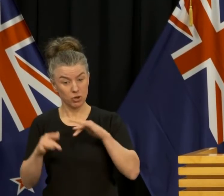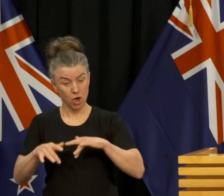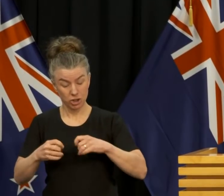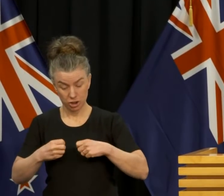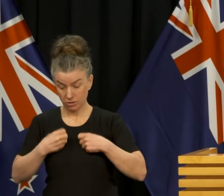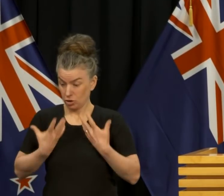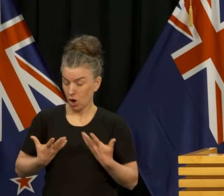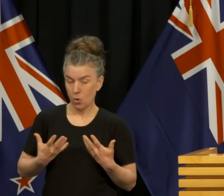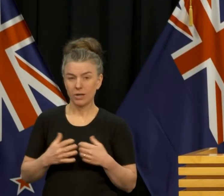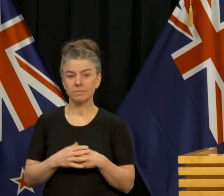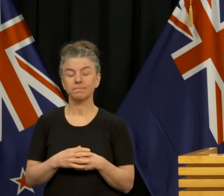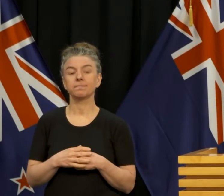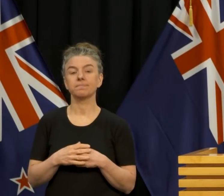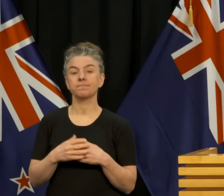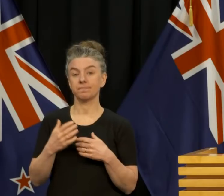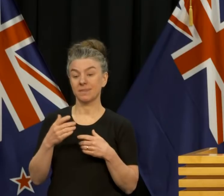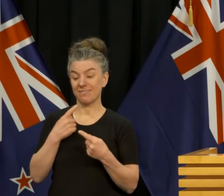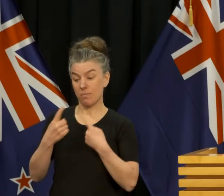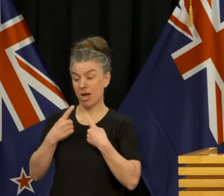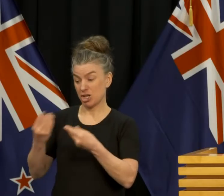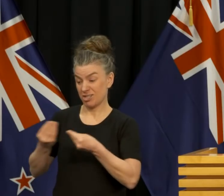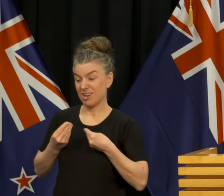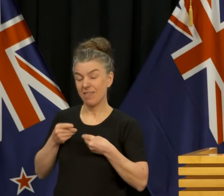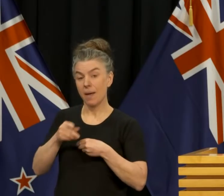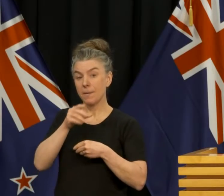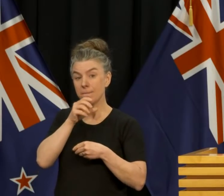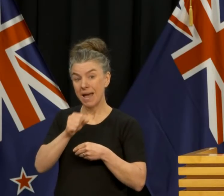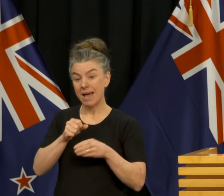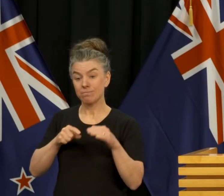is that he is now in police custody.